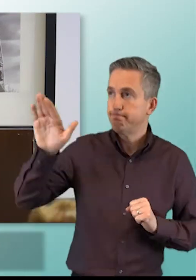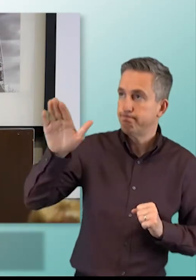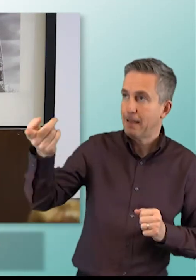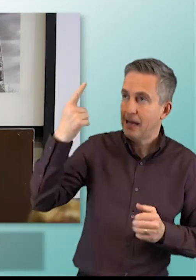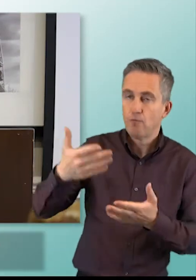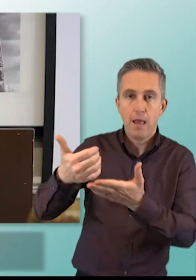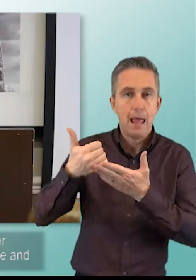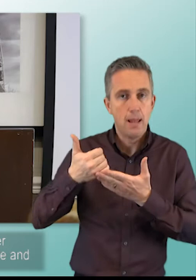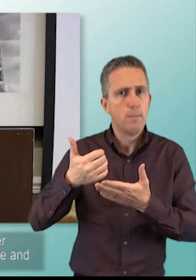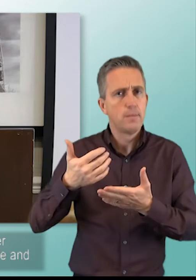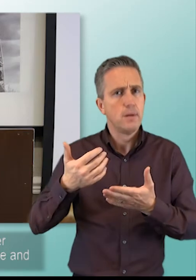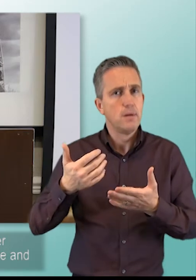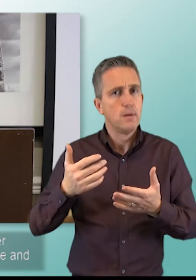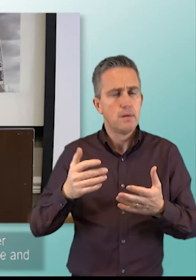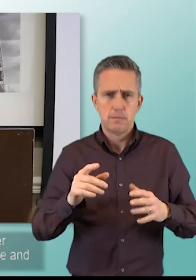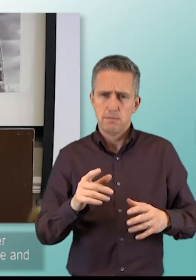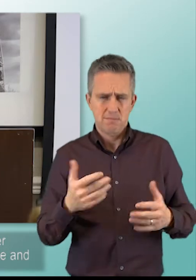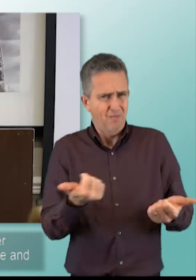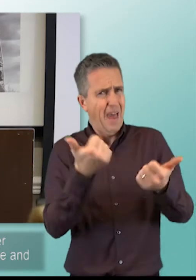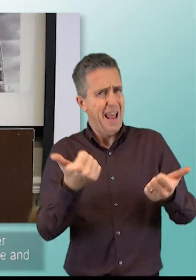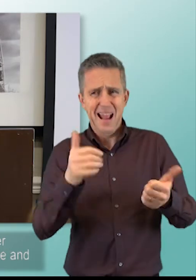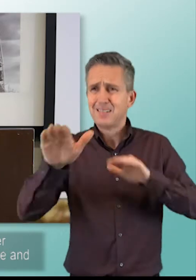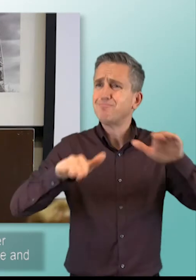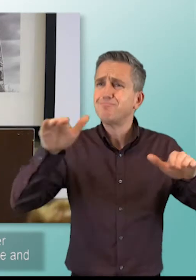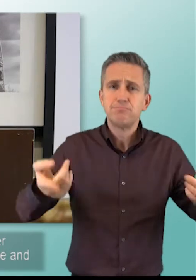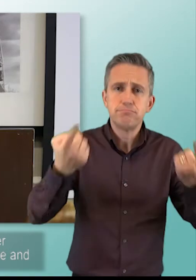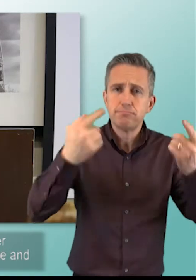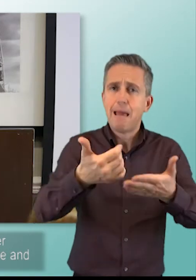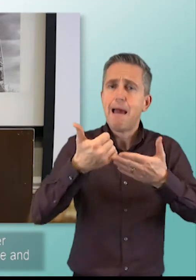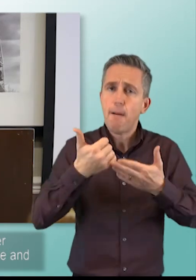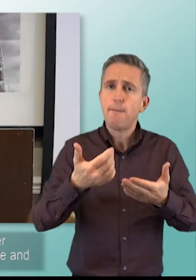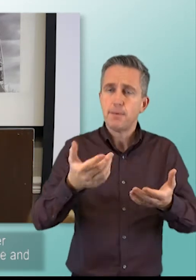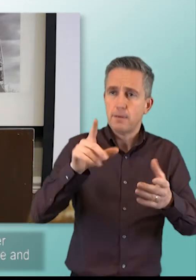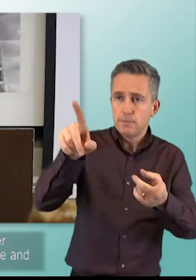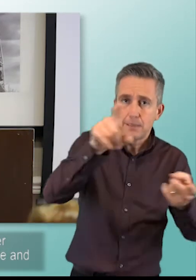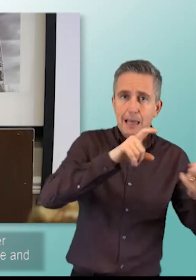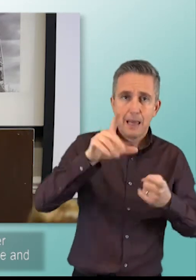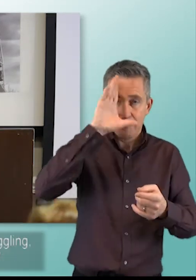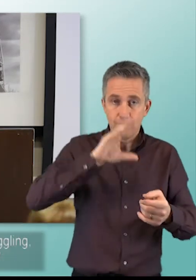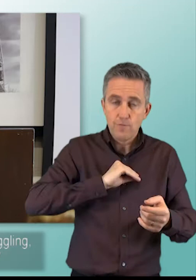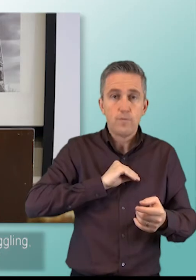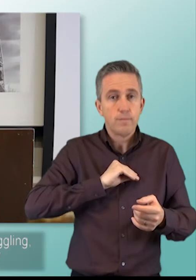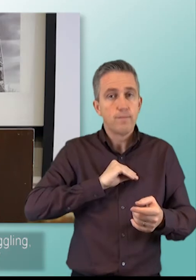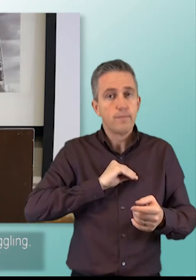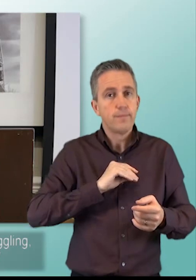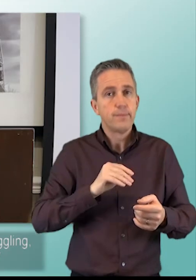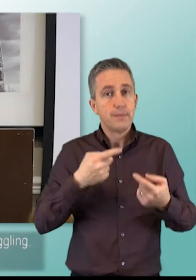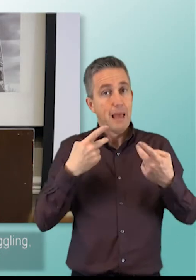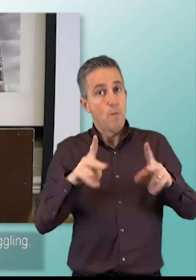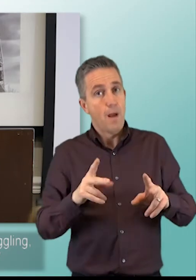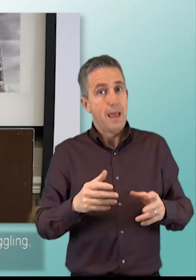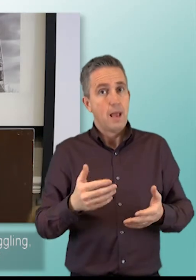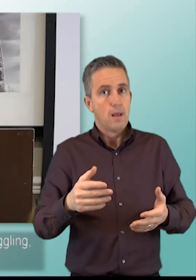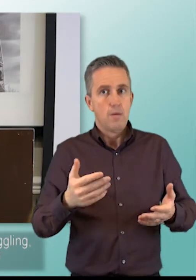you really need it. Don't be nervous about getting help from another organisation, because that can be immensely valuable, and it can also save you an